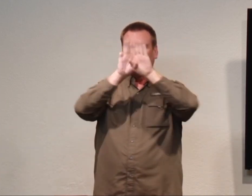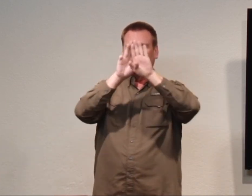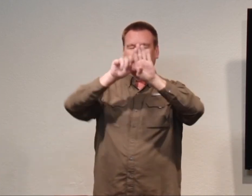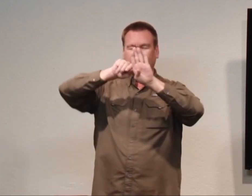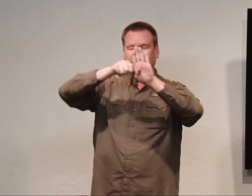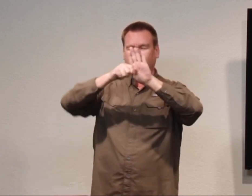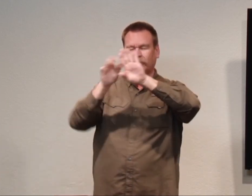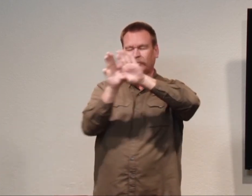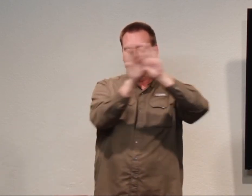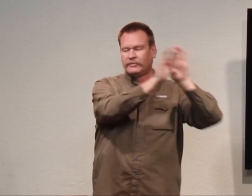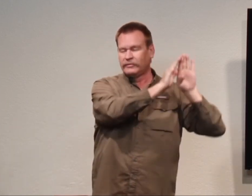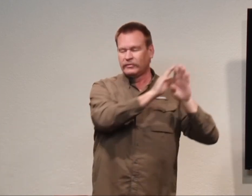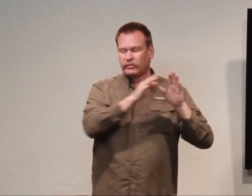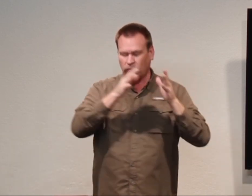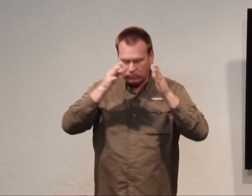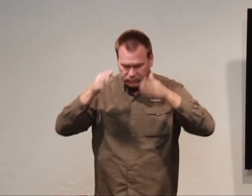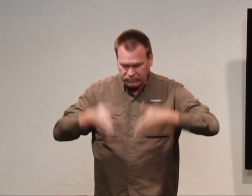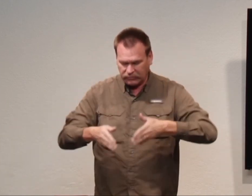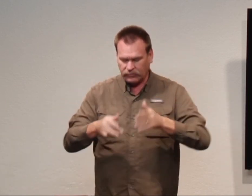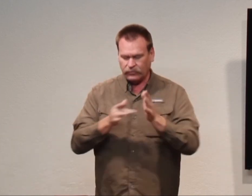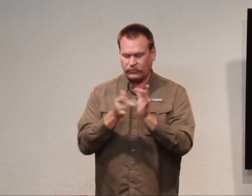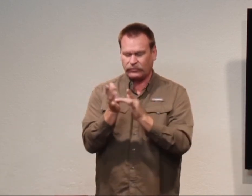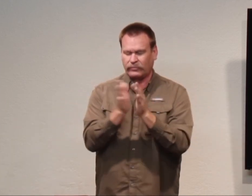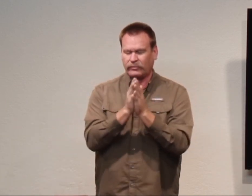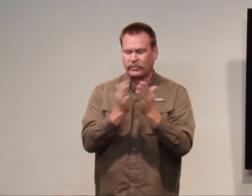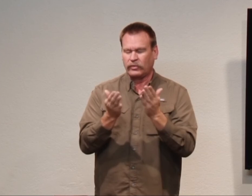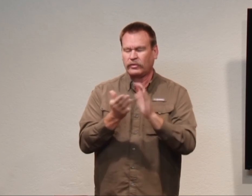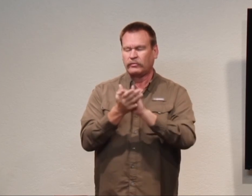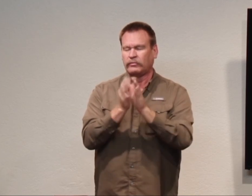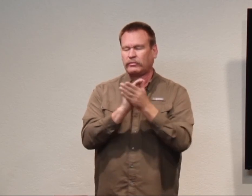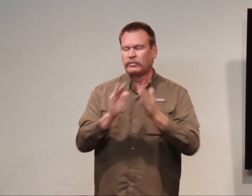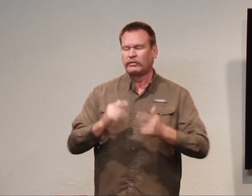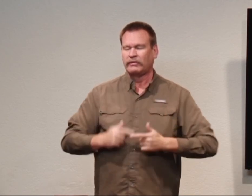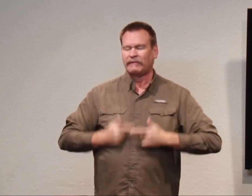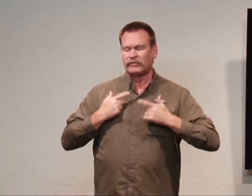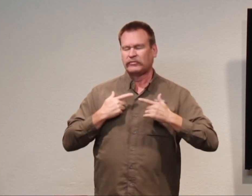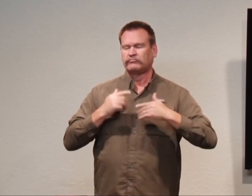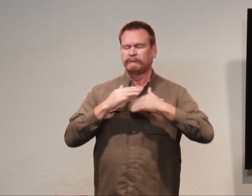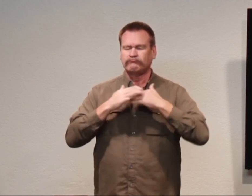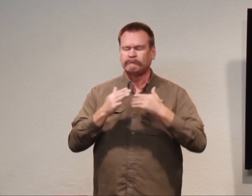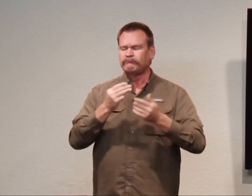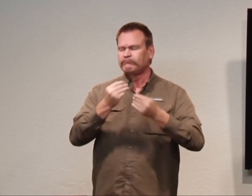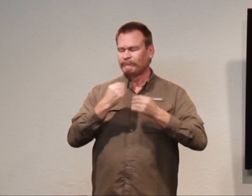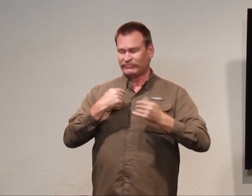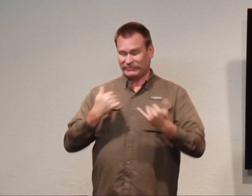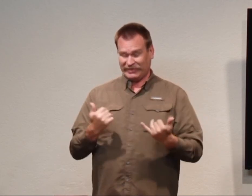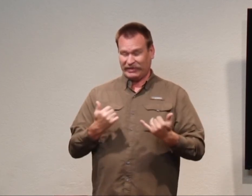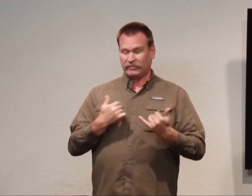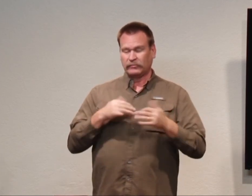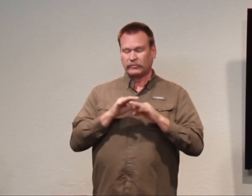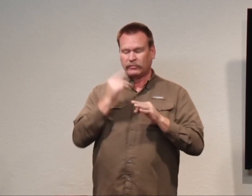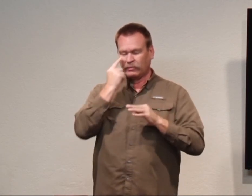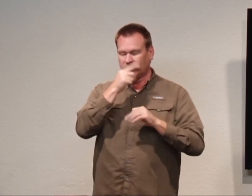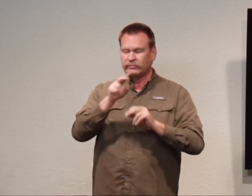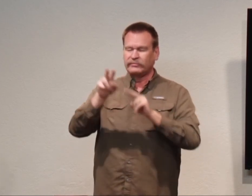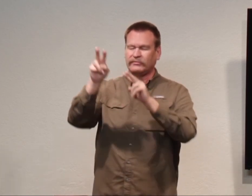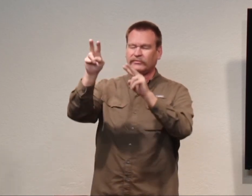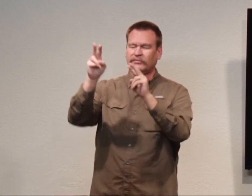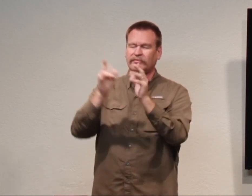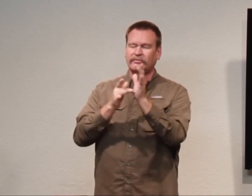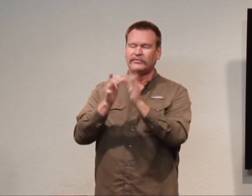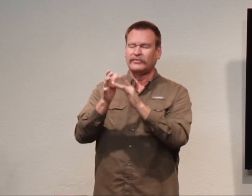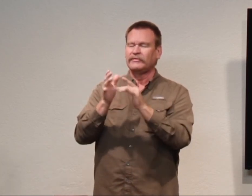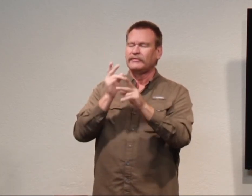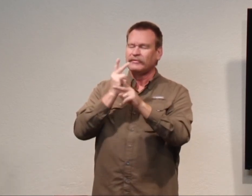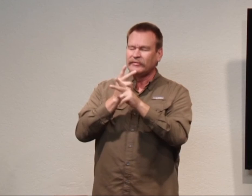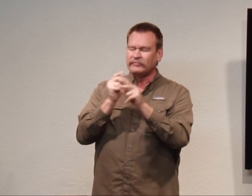just throws all of this, and we want to push that aside, and we want to focus on Jesus Christ, because you are the one that gives peace in life. Help